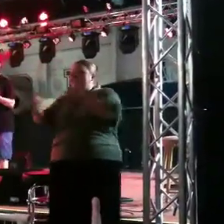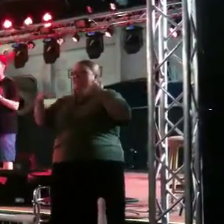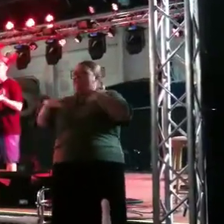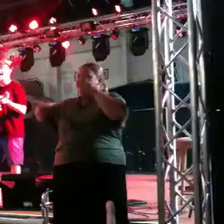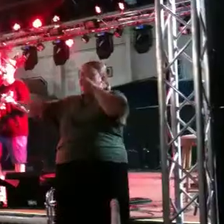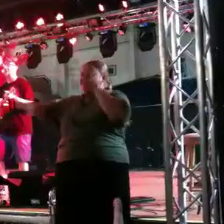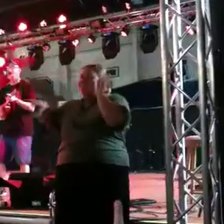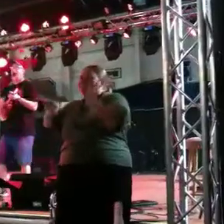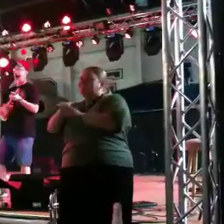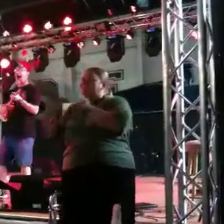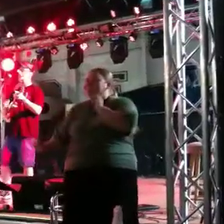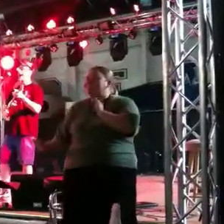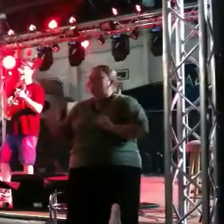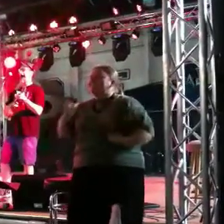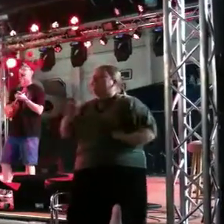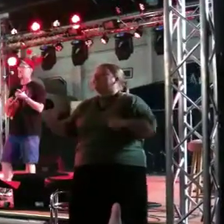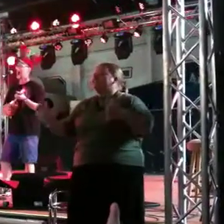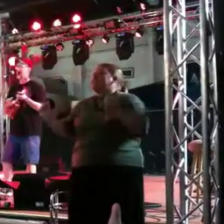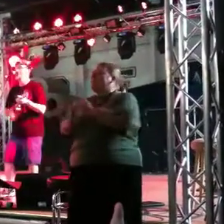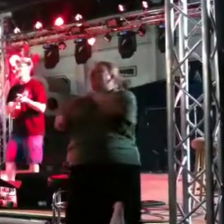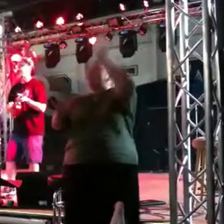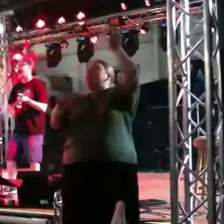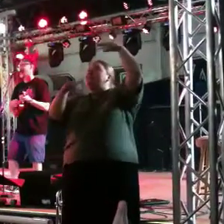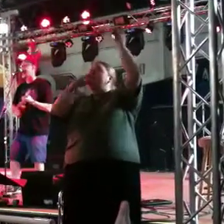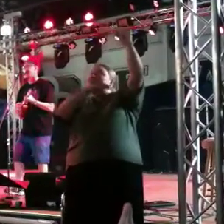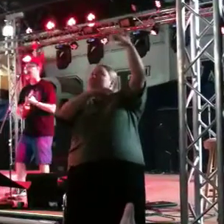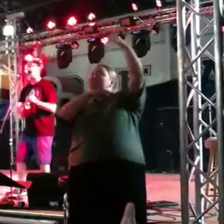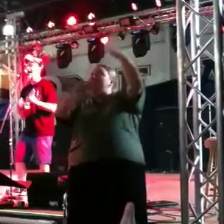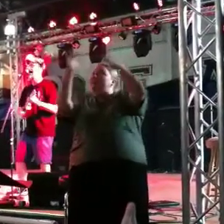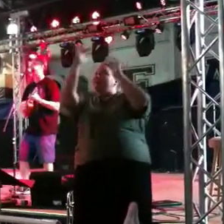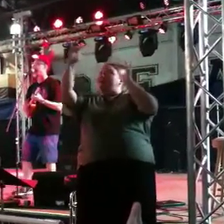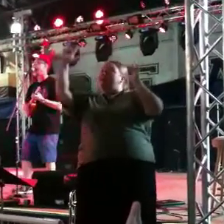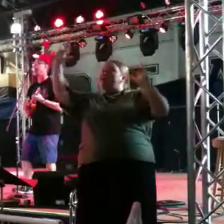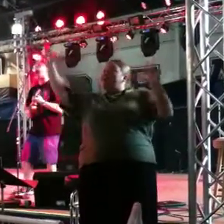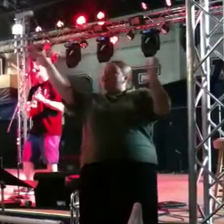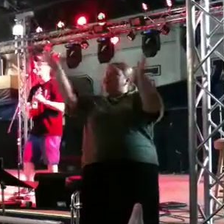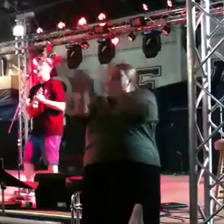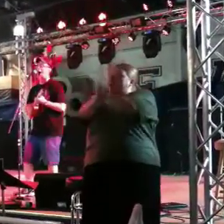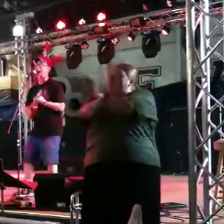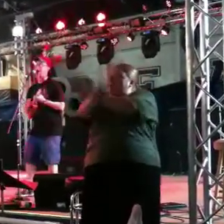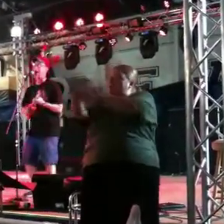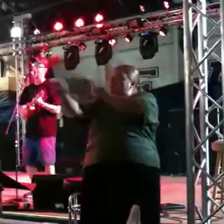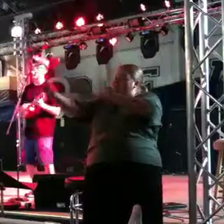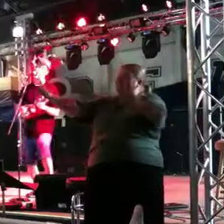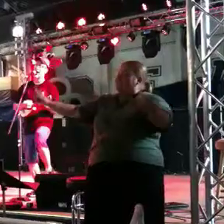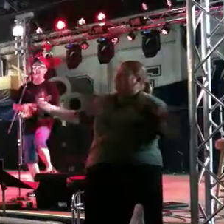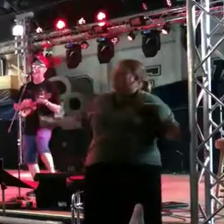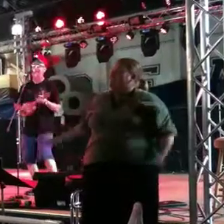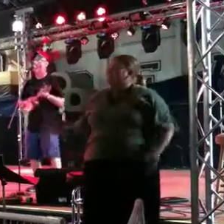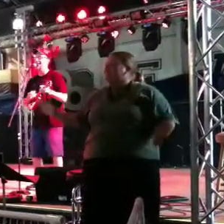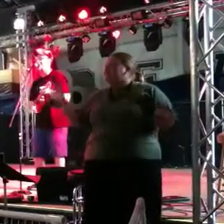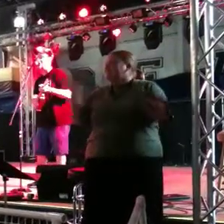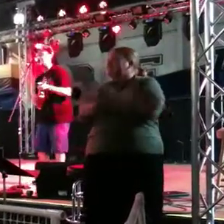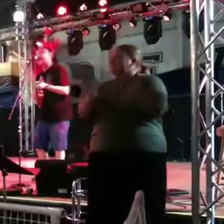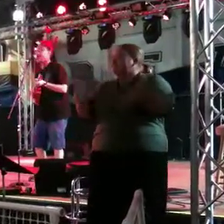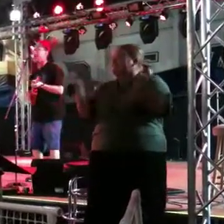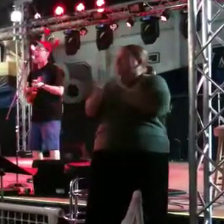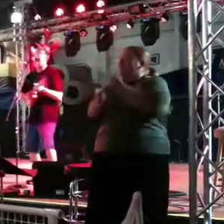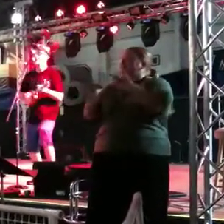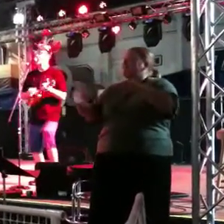happy. Everybody happy. Everybody have fun. The sun is shining bright on everyone. That's me and